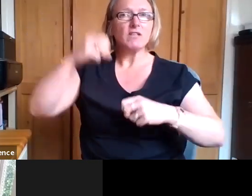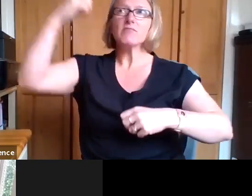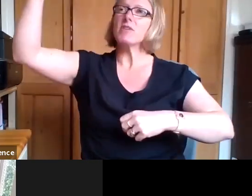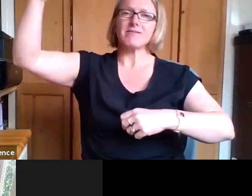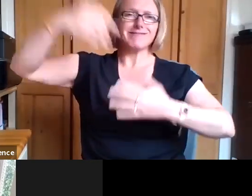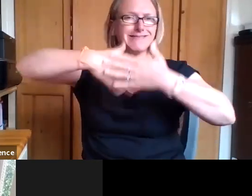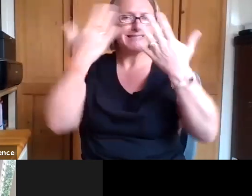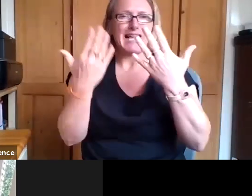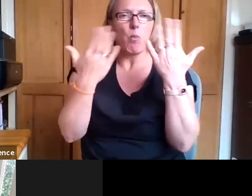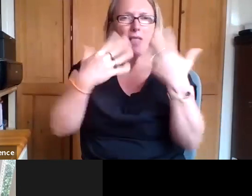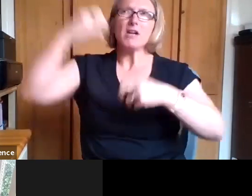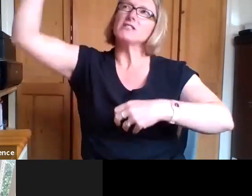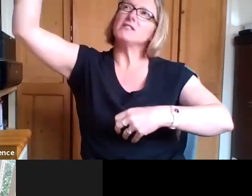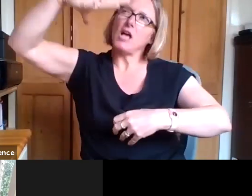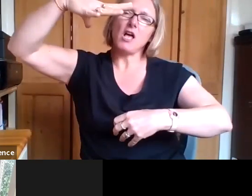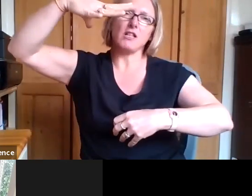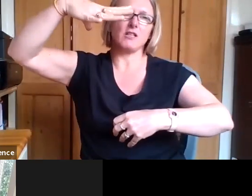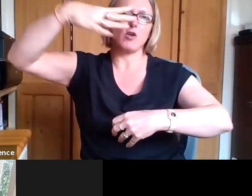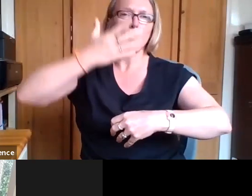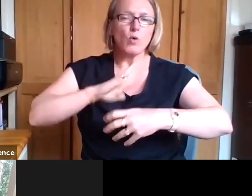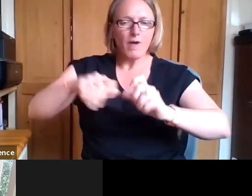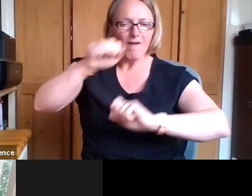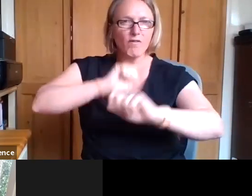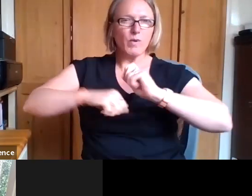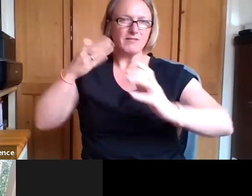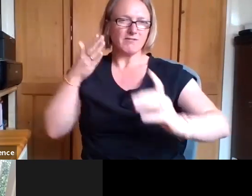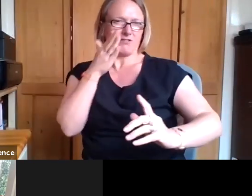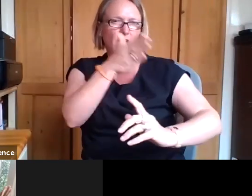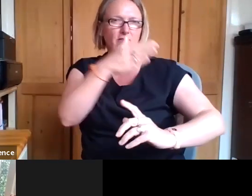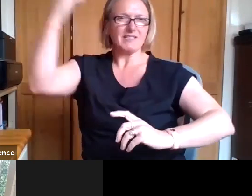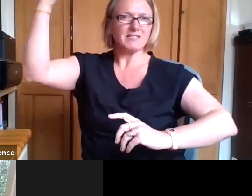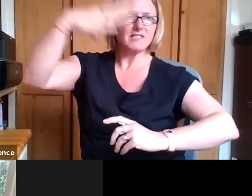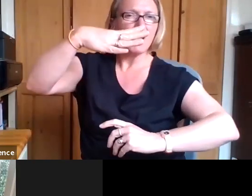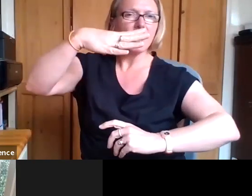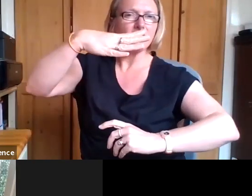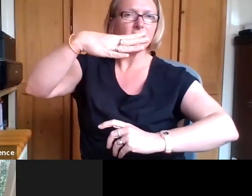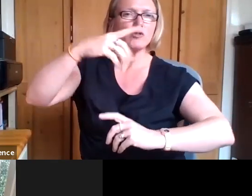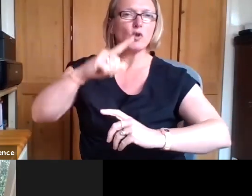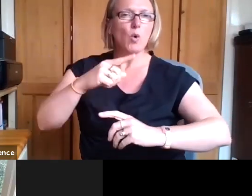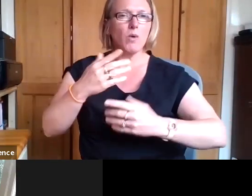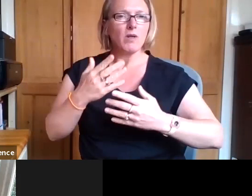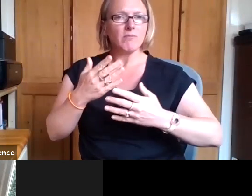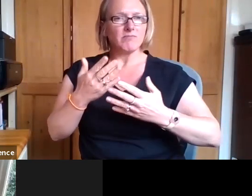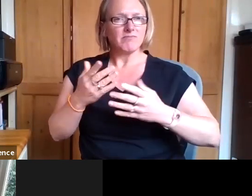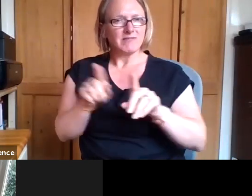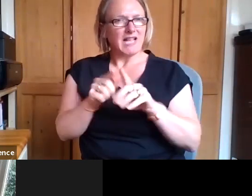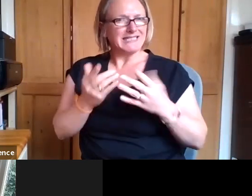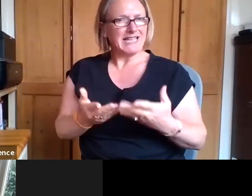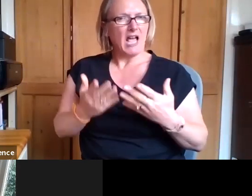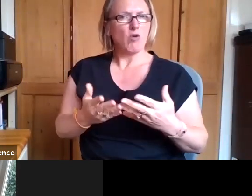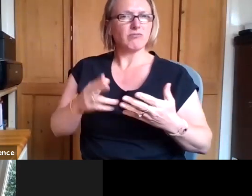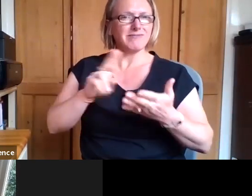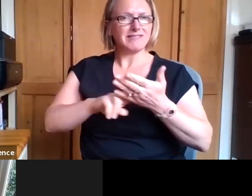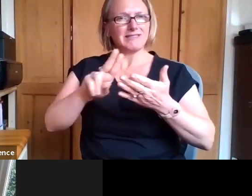baby because it will look not good at all. So what we do is that, as you can see where I am at the moment, there's no direct sunlight